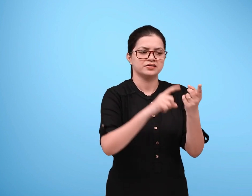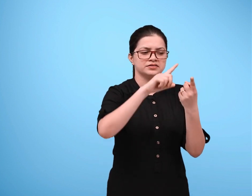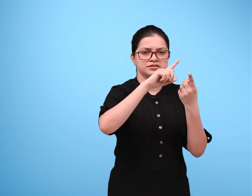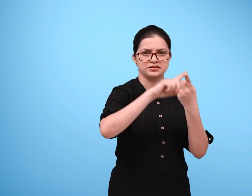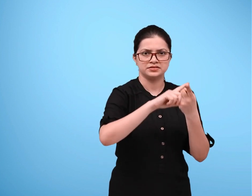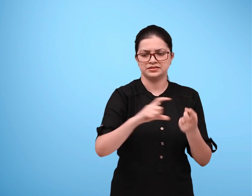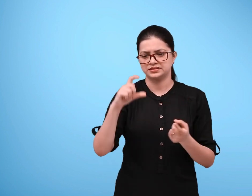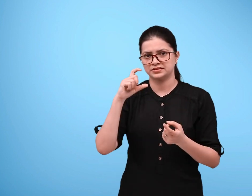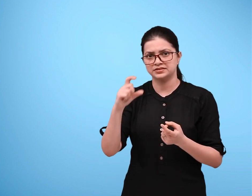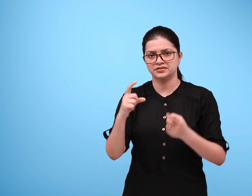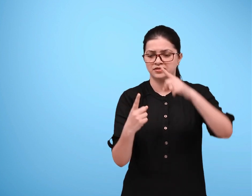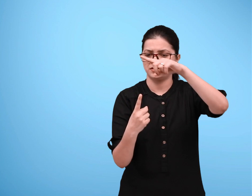rectilinear motion,